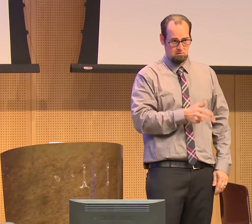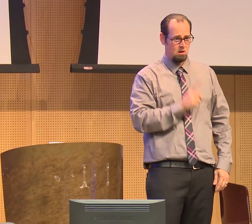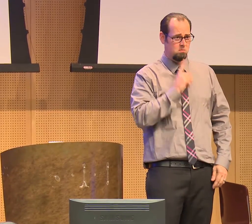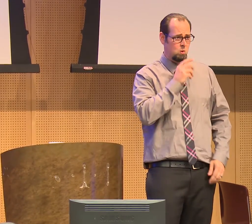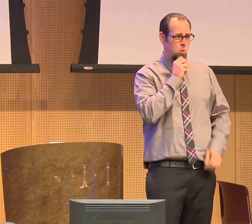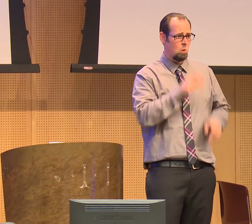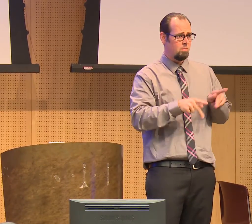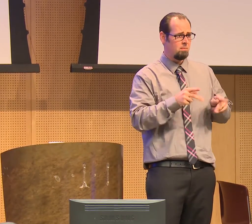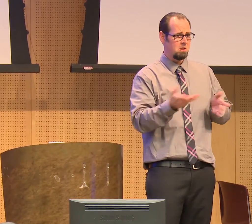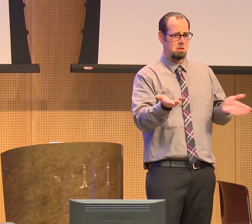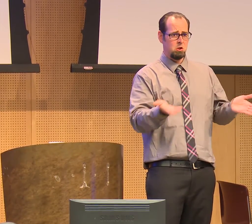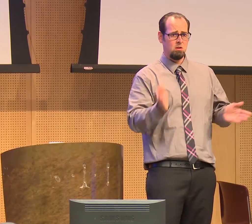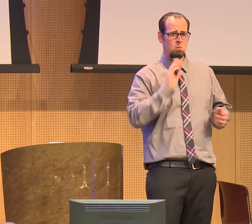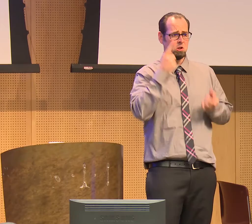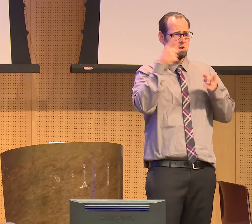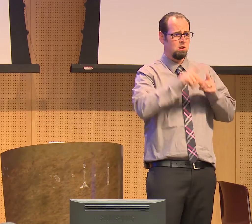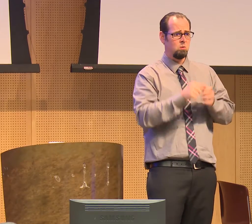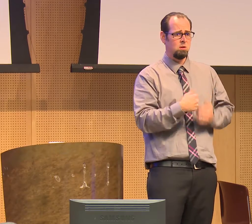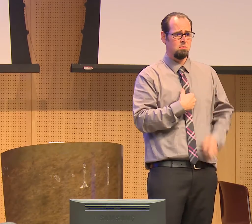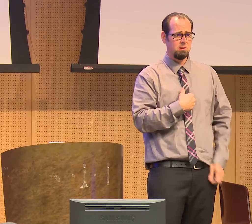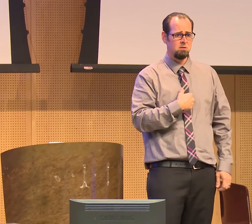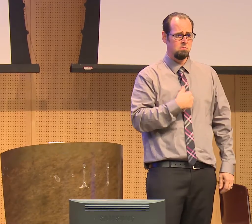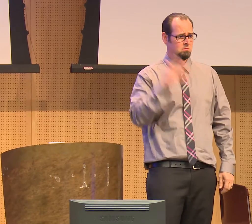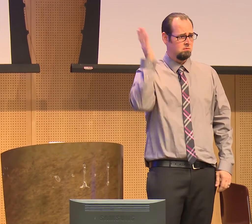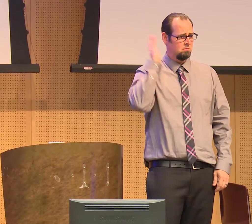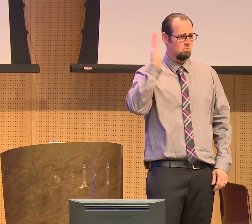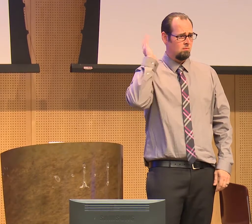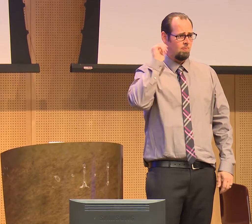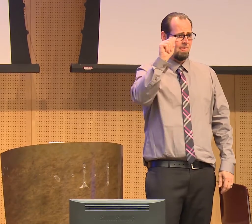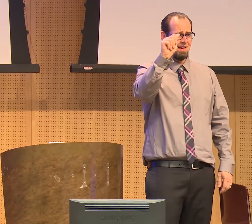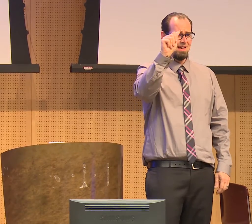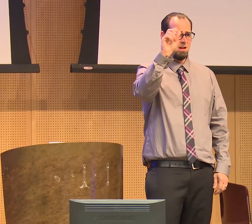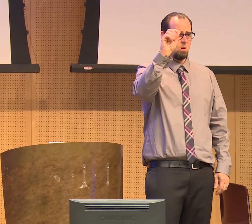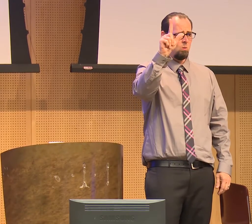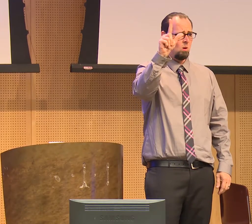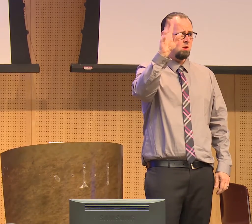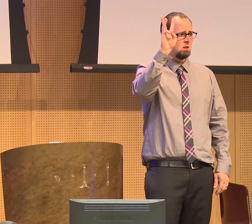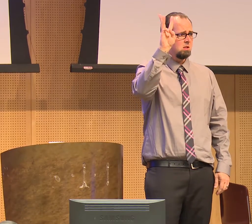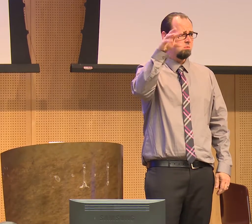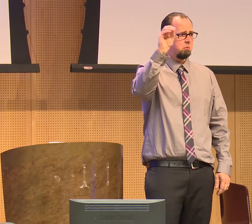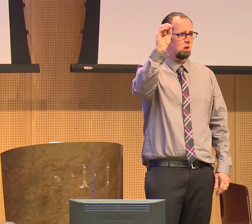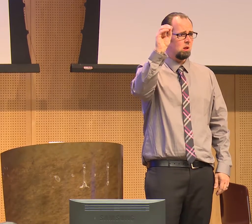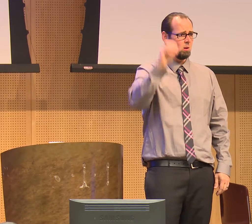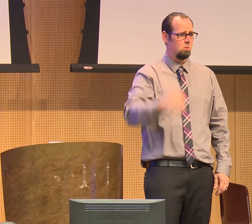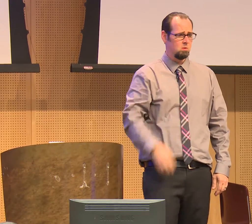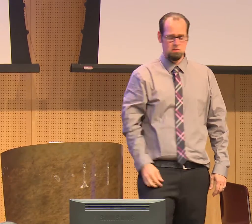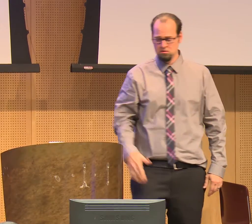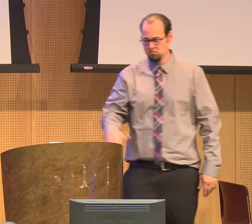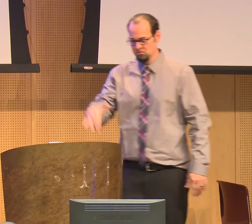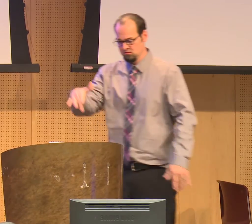in those days, the internet was lousy. They had the AOL